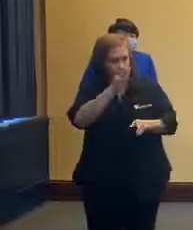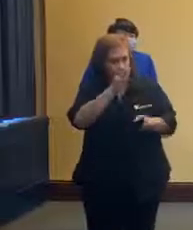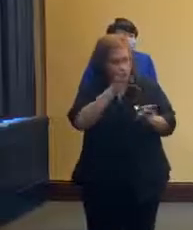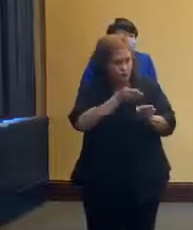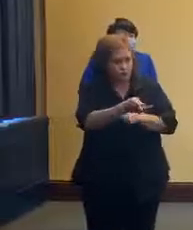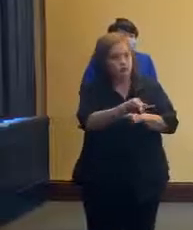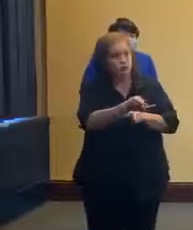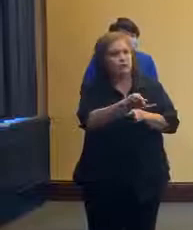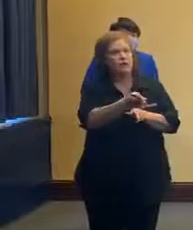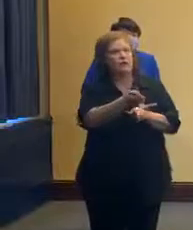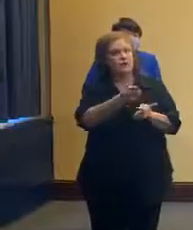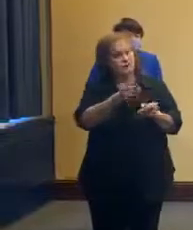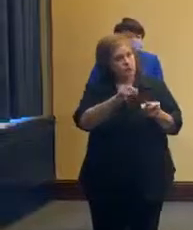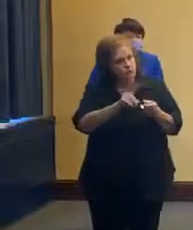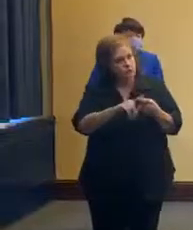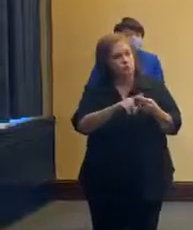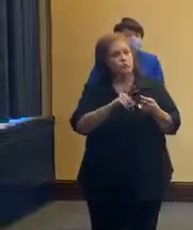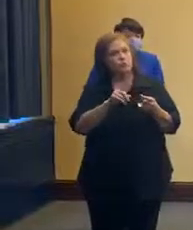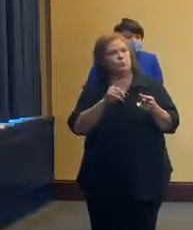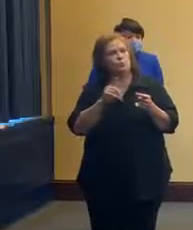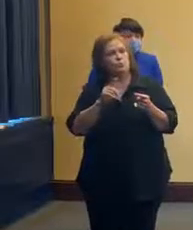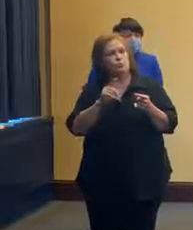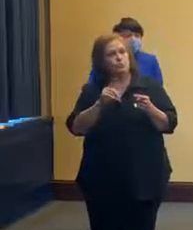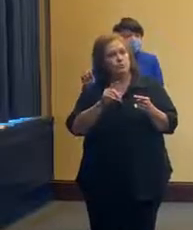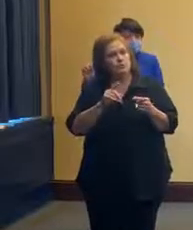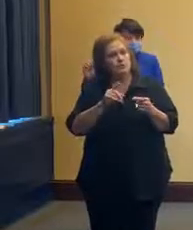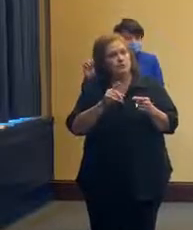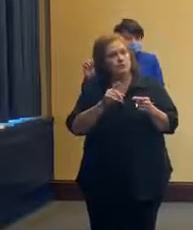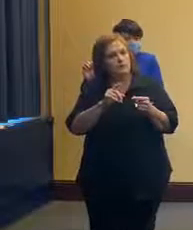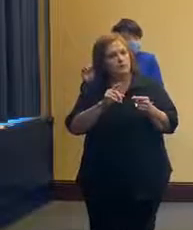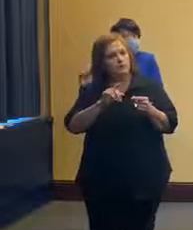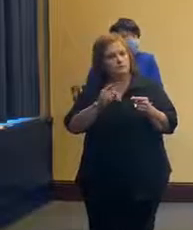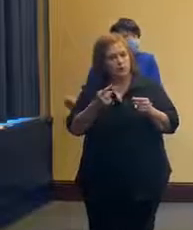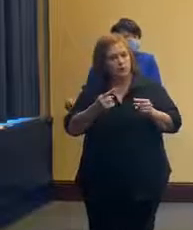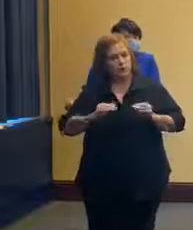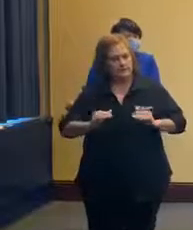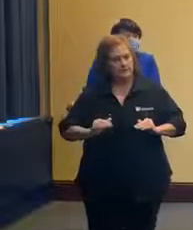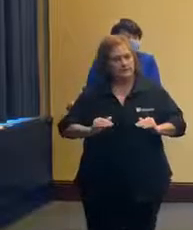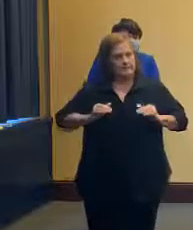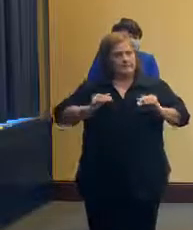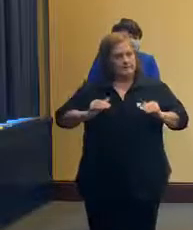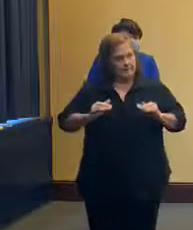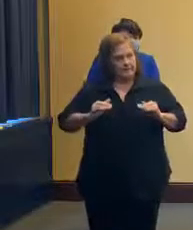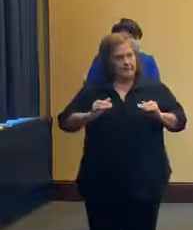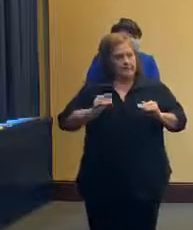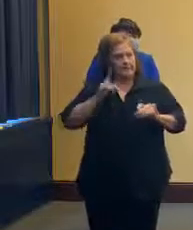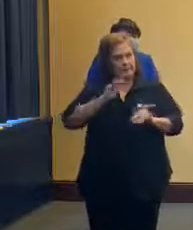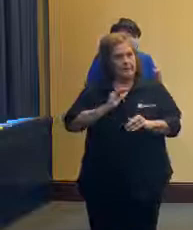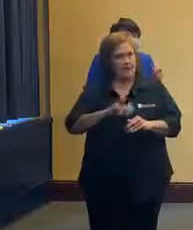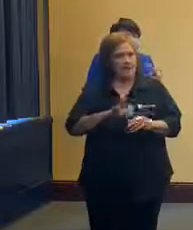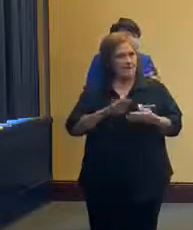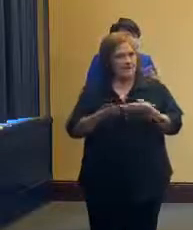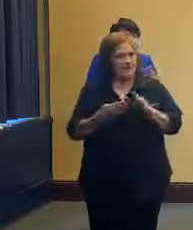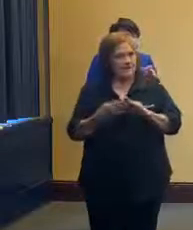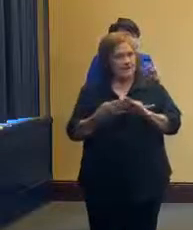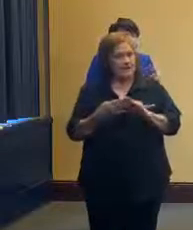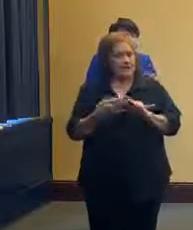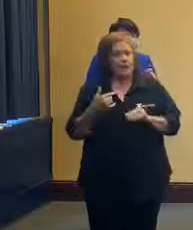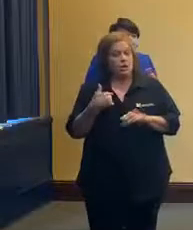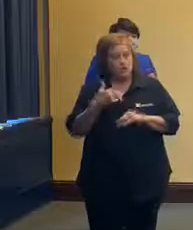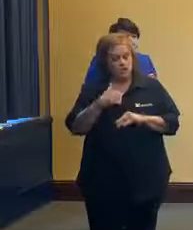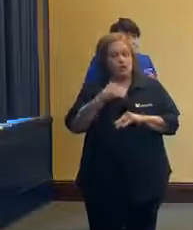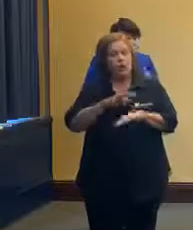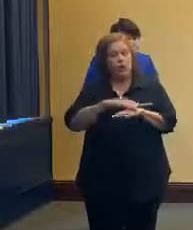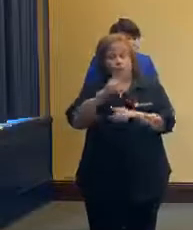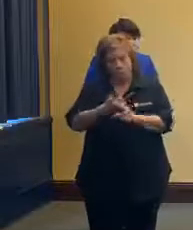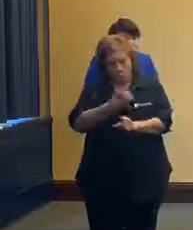pivot towards a phased reopening strategy for our city. So we are on